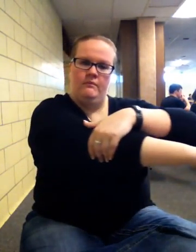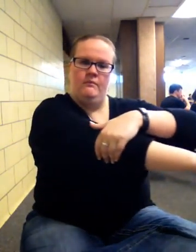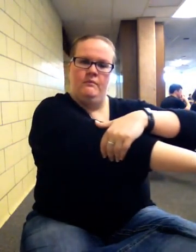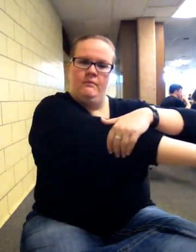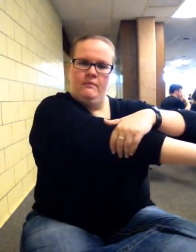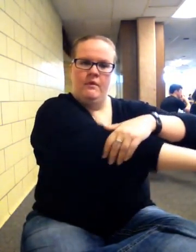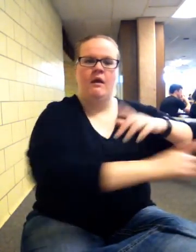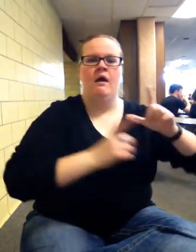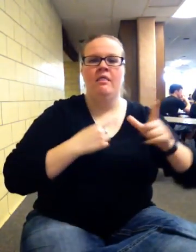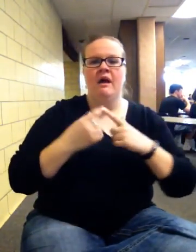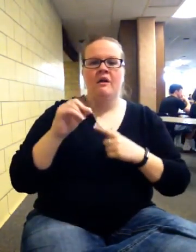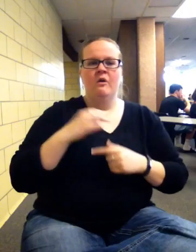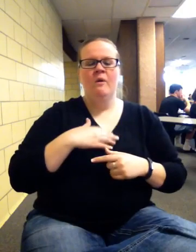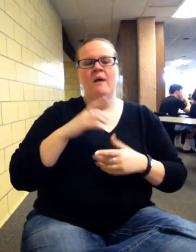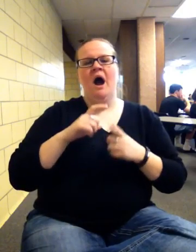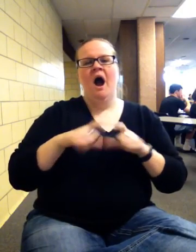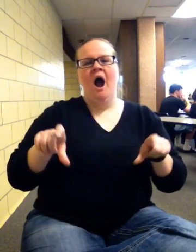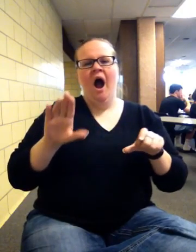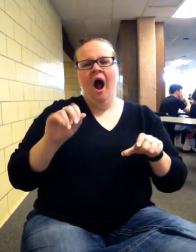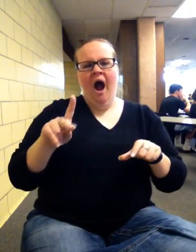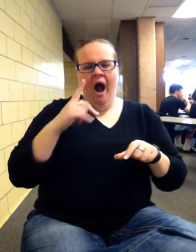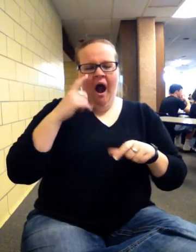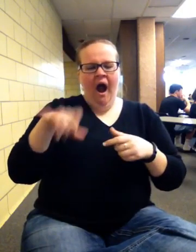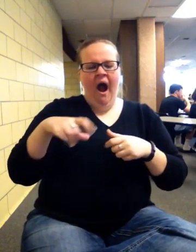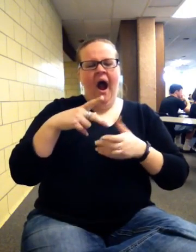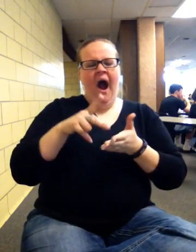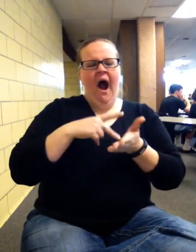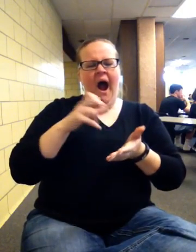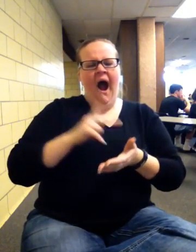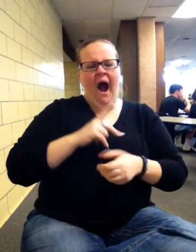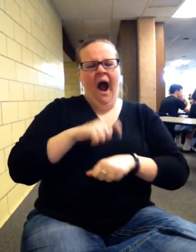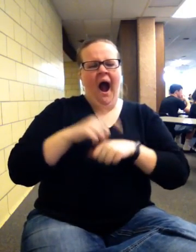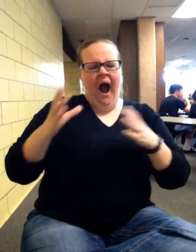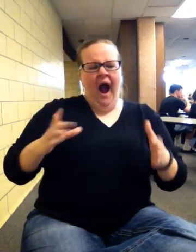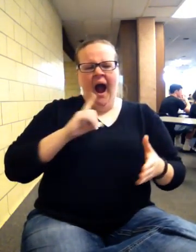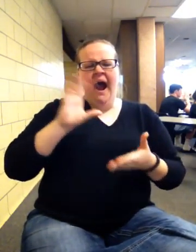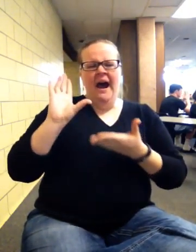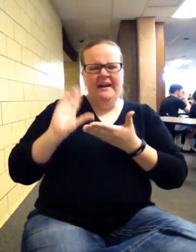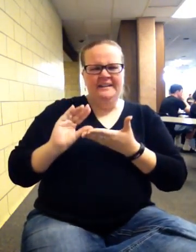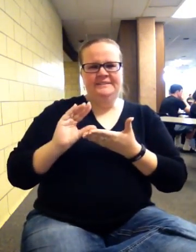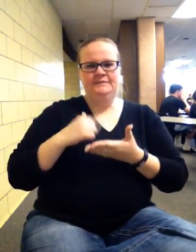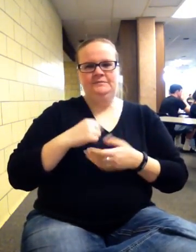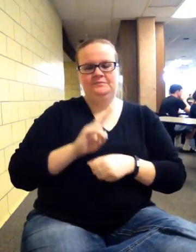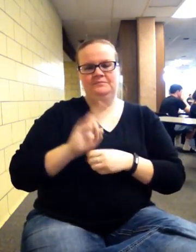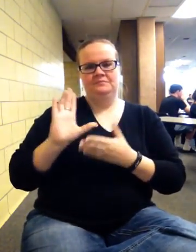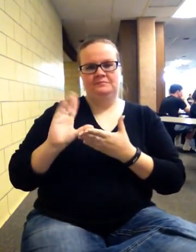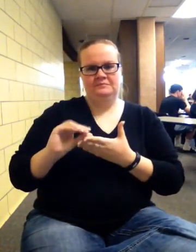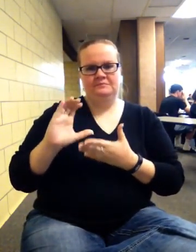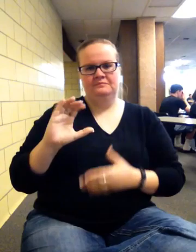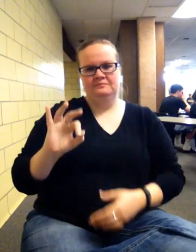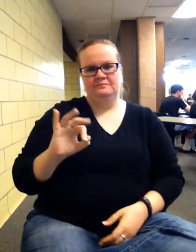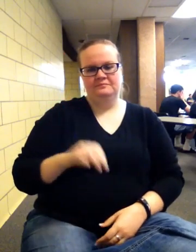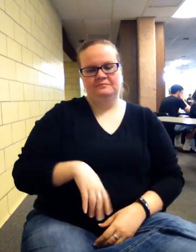checkbook, because this is a payback period, which is discounted, meaning I'm going to use the discounted cash flows. I'm going to